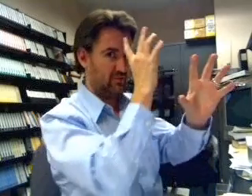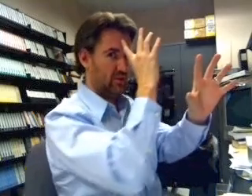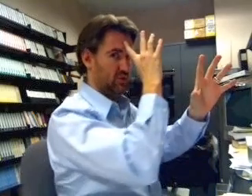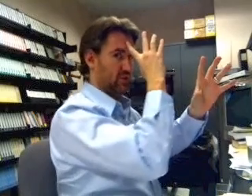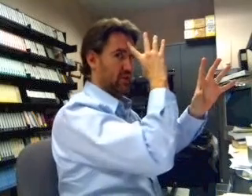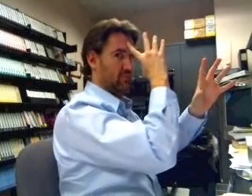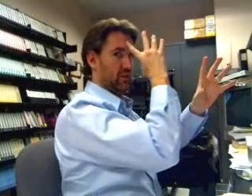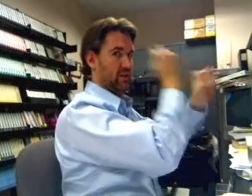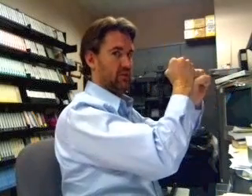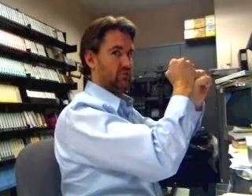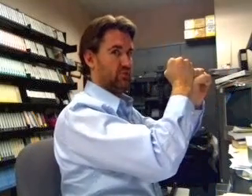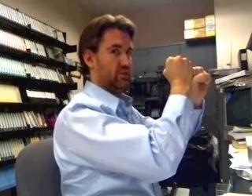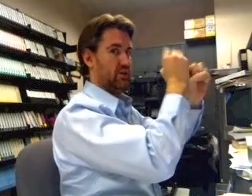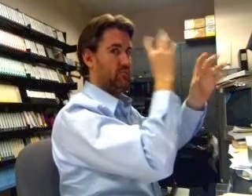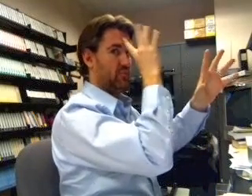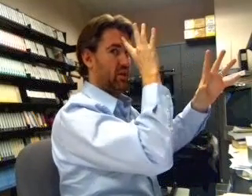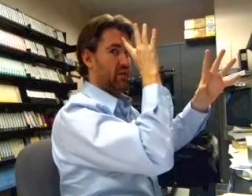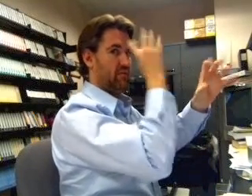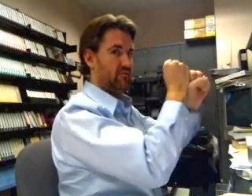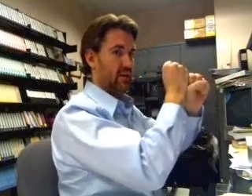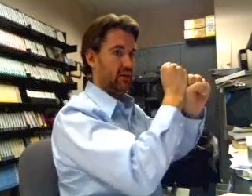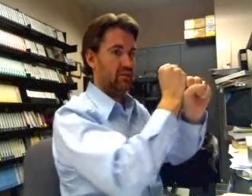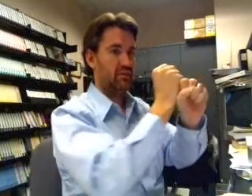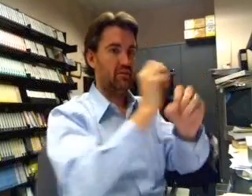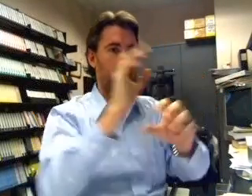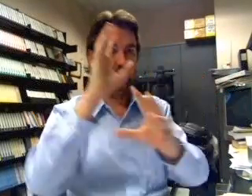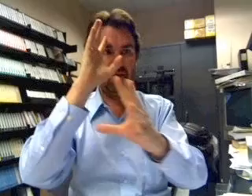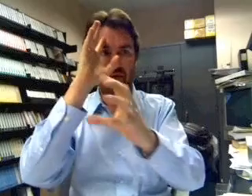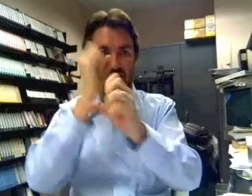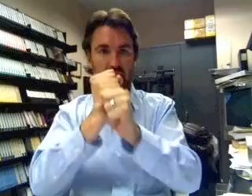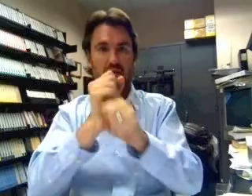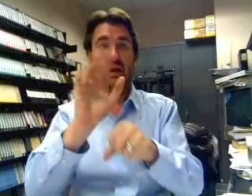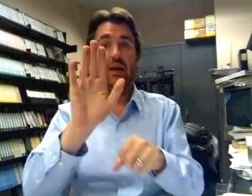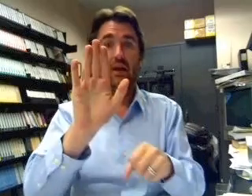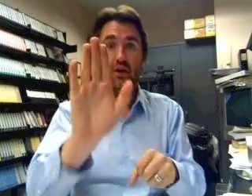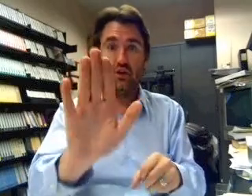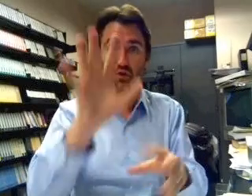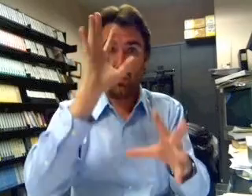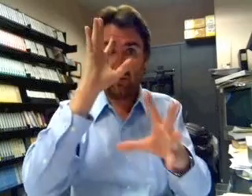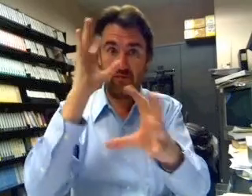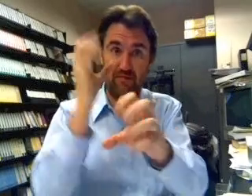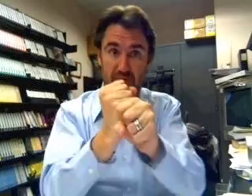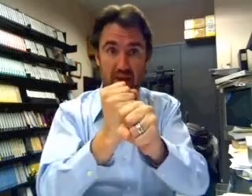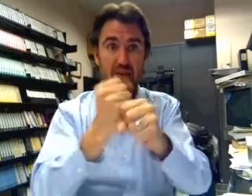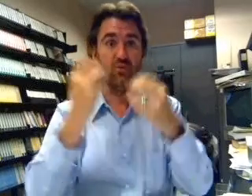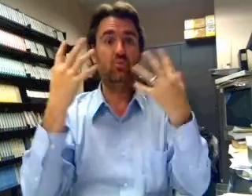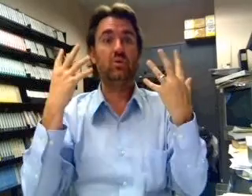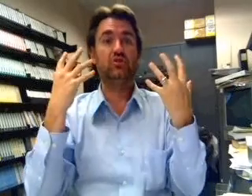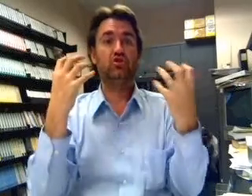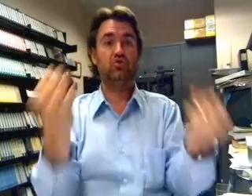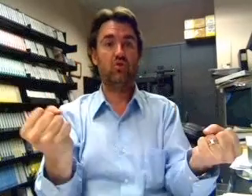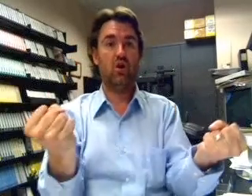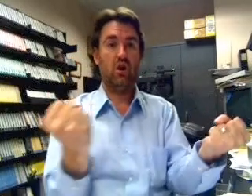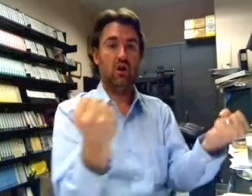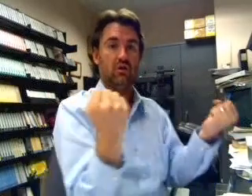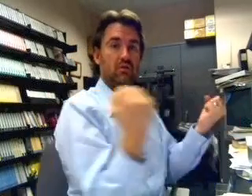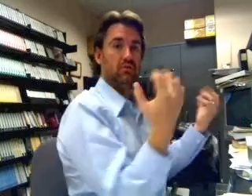can do it in a couple of angles for you. Faith. Okay. Your faith was strong,